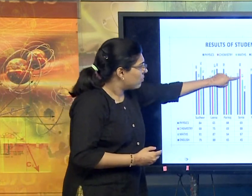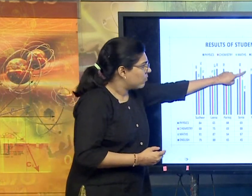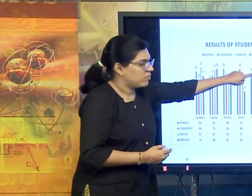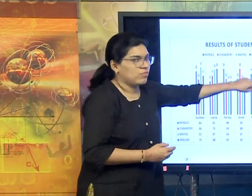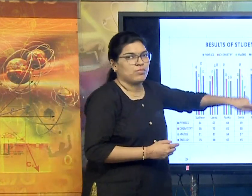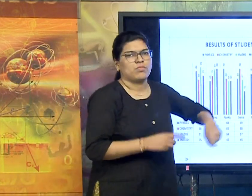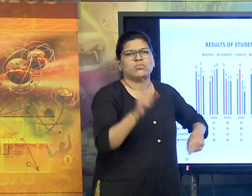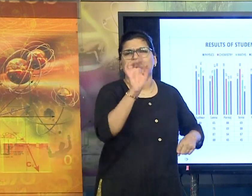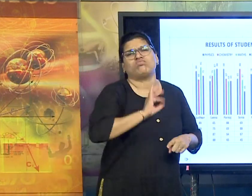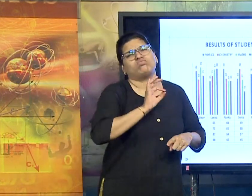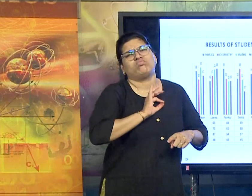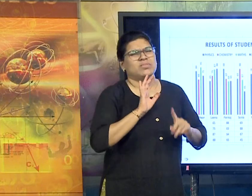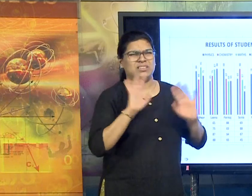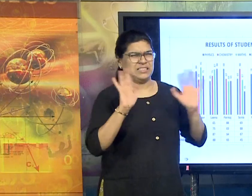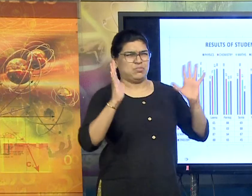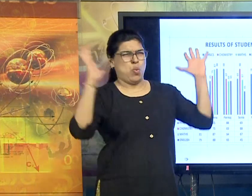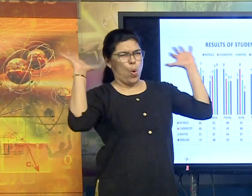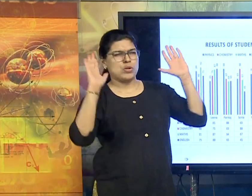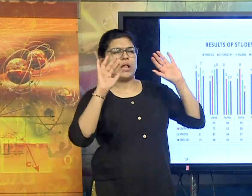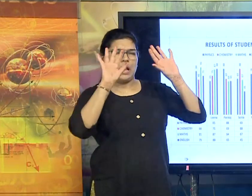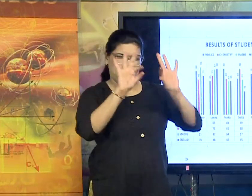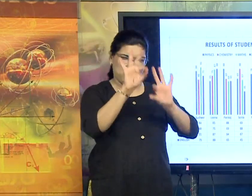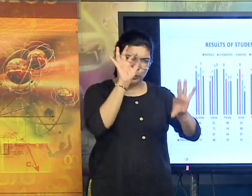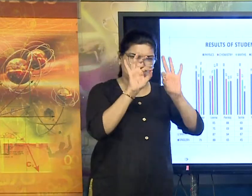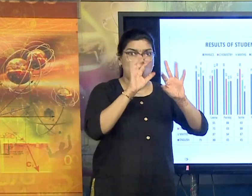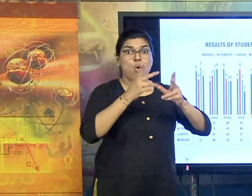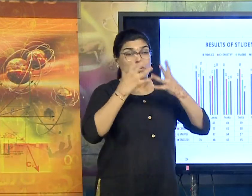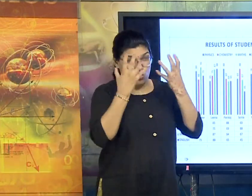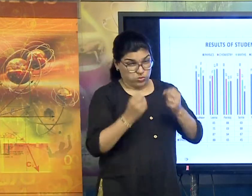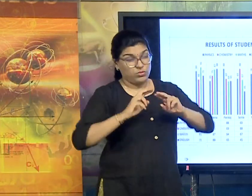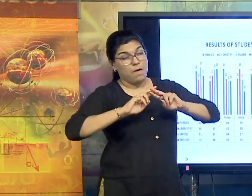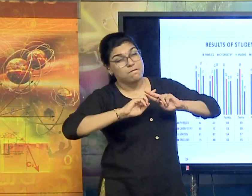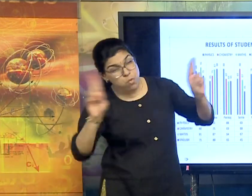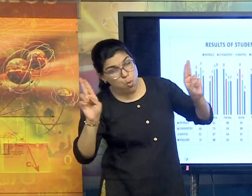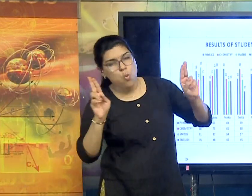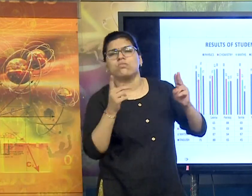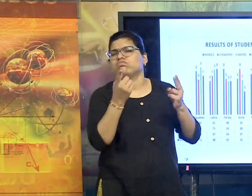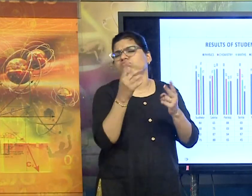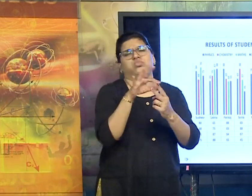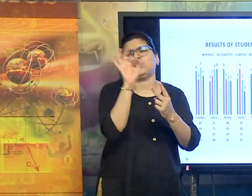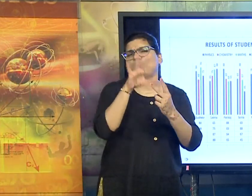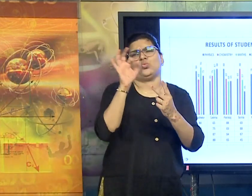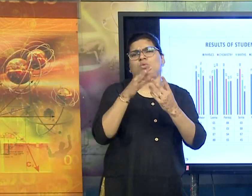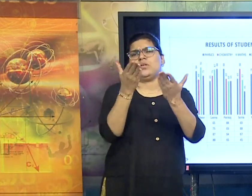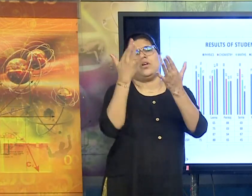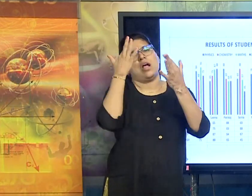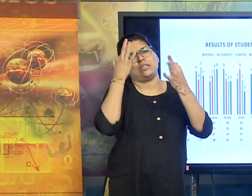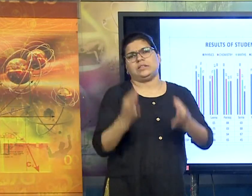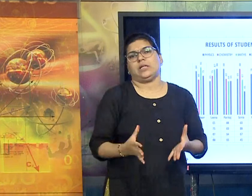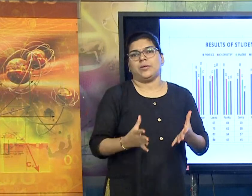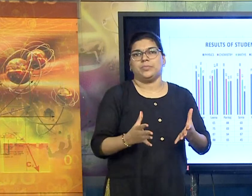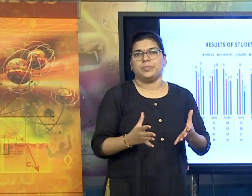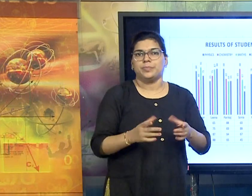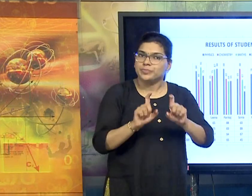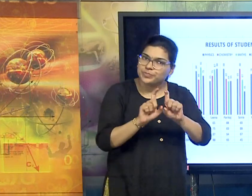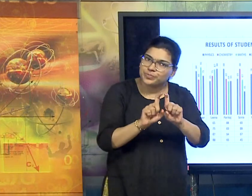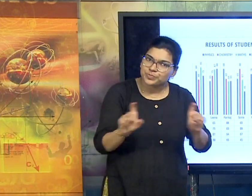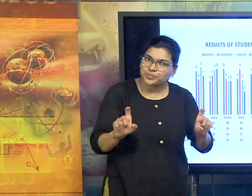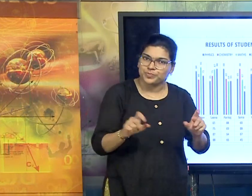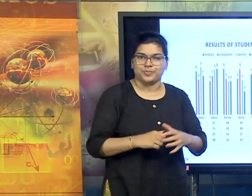So all these students, if you want to make it more simple, you want to make it more